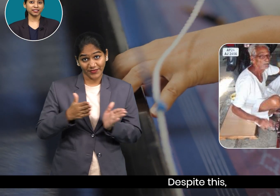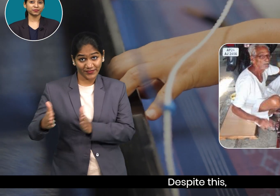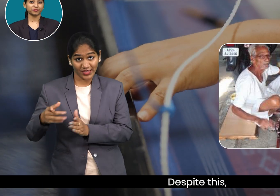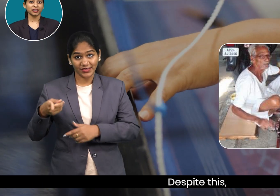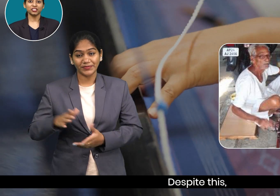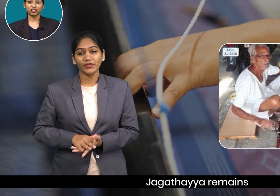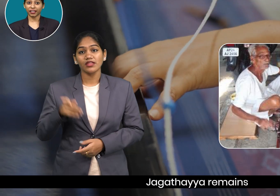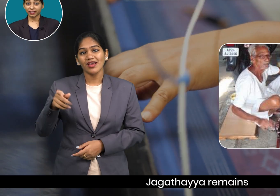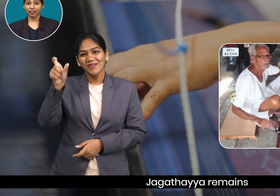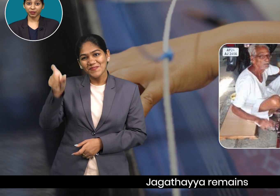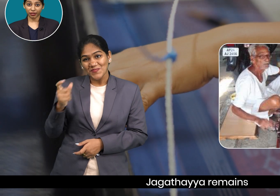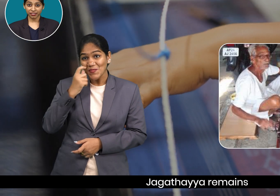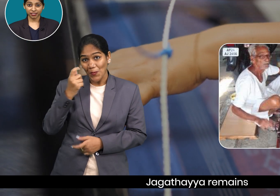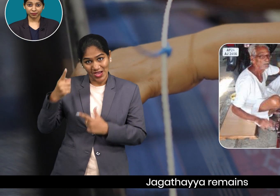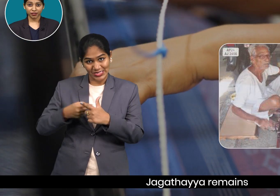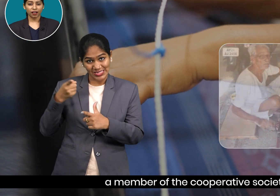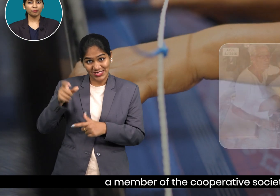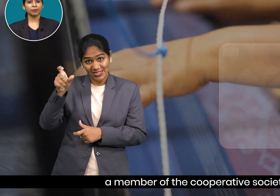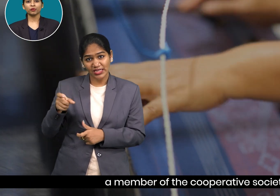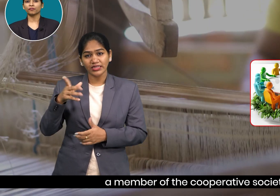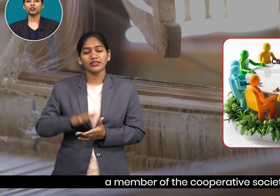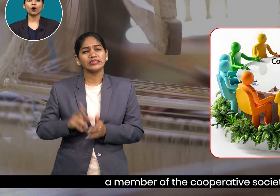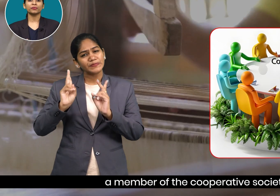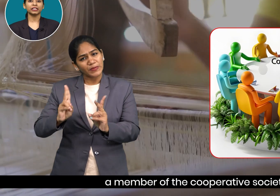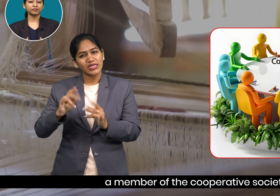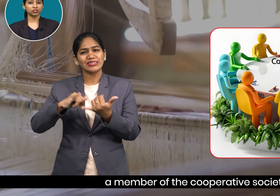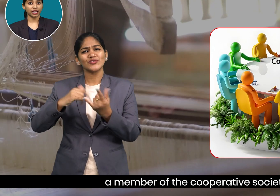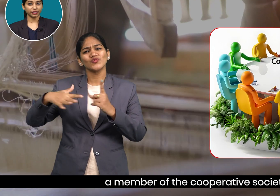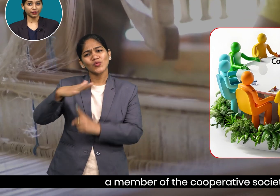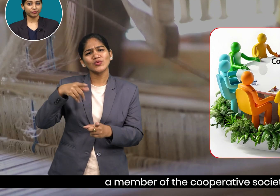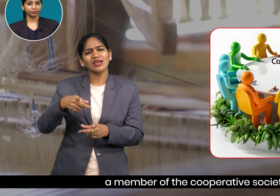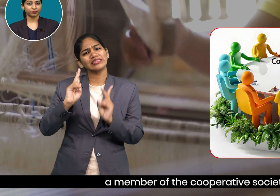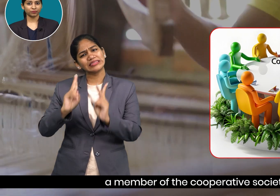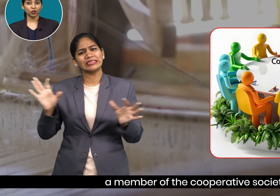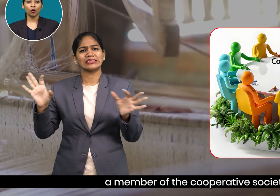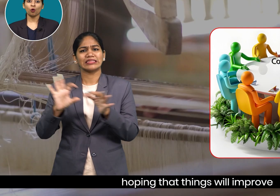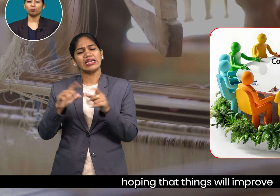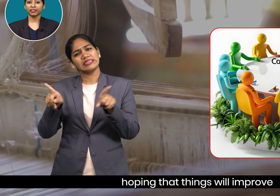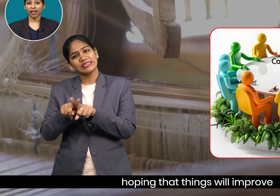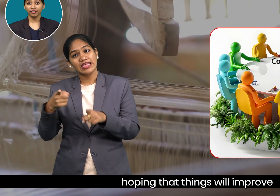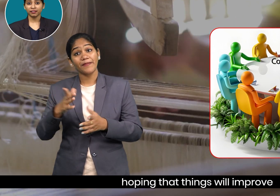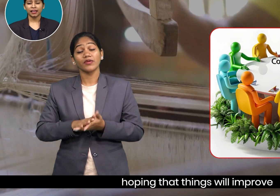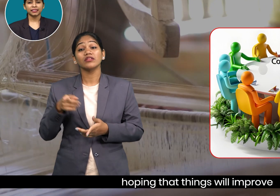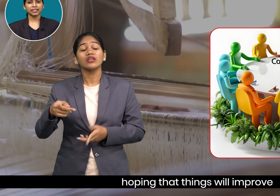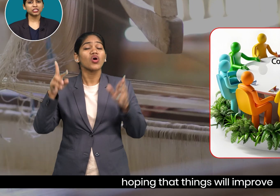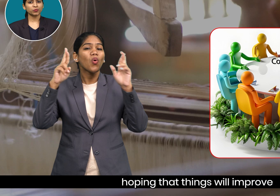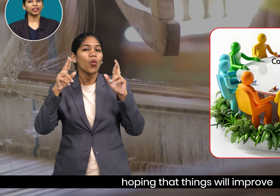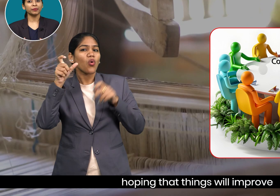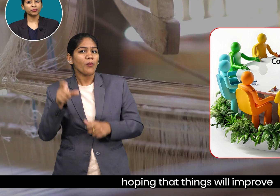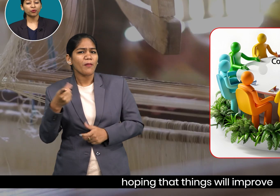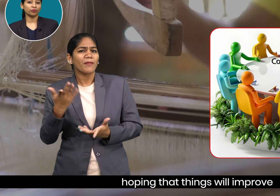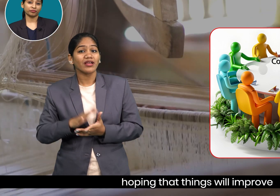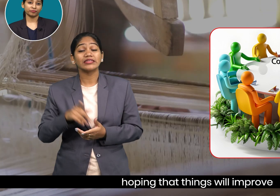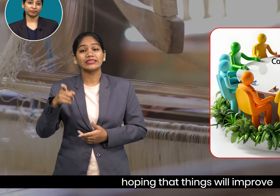Despite this, Jagataya remains a member of the cooperative society, hoping that things